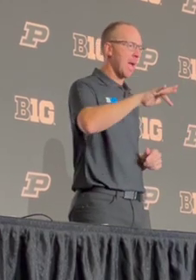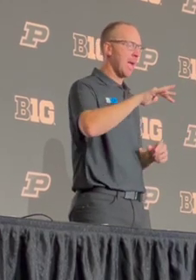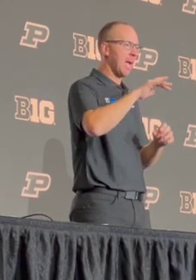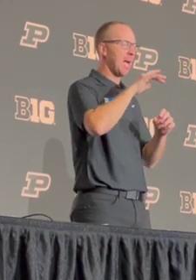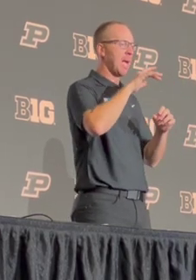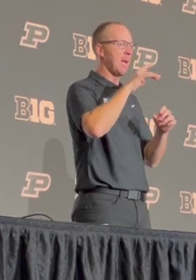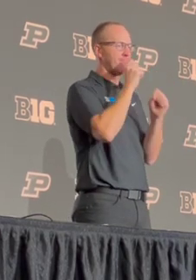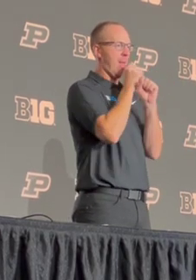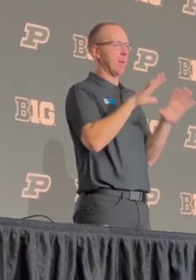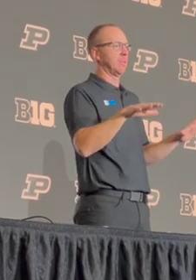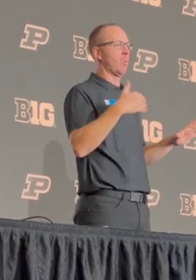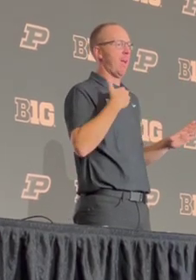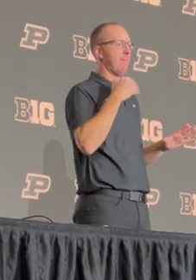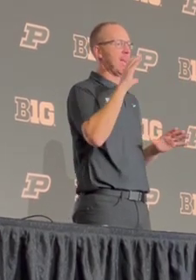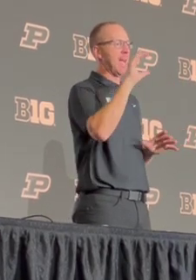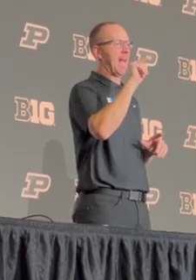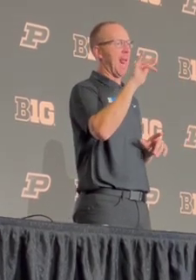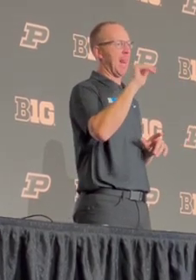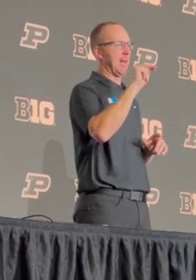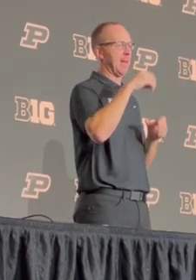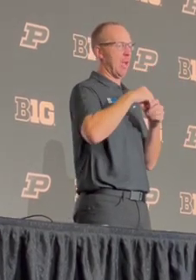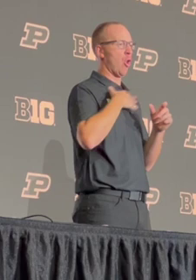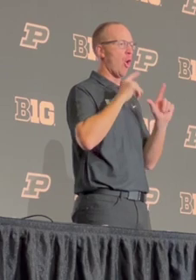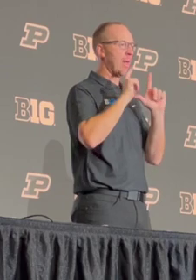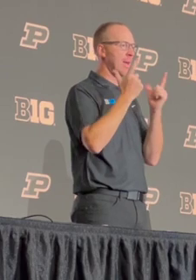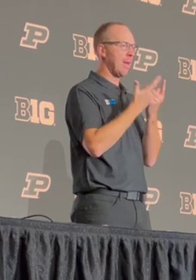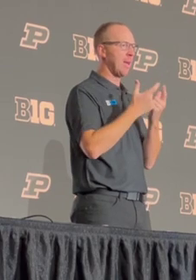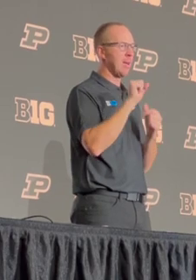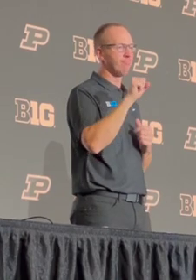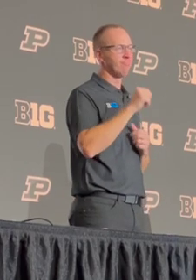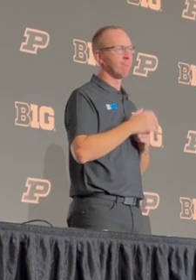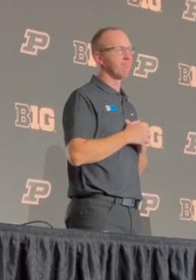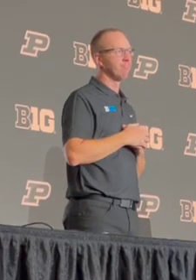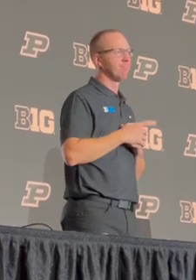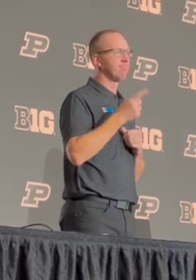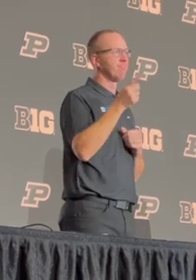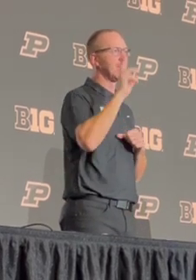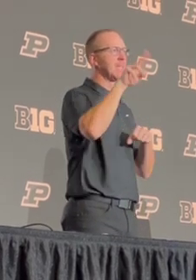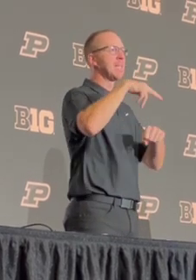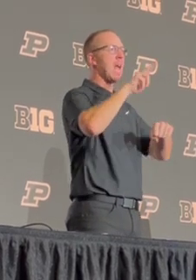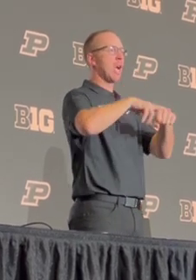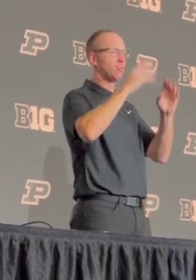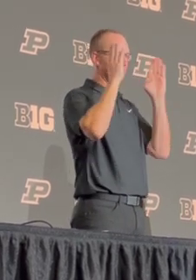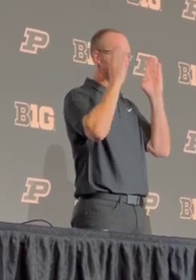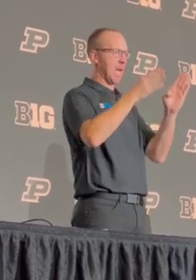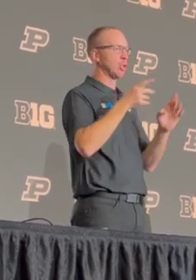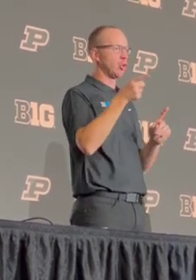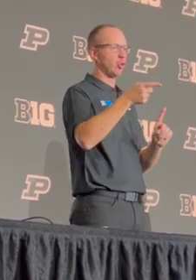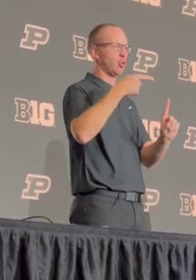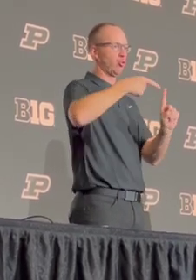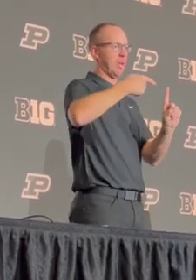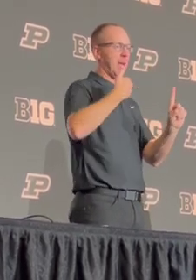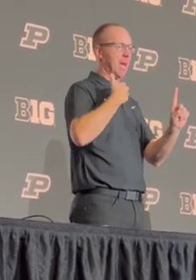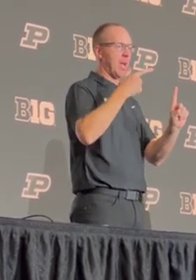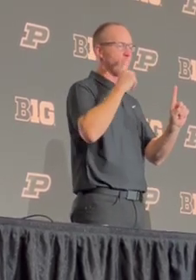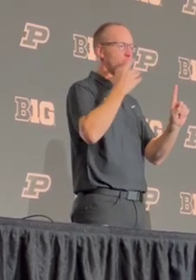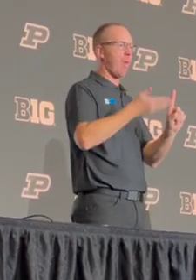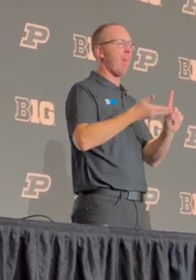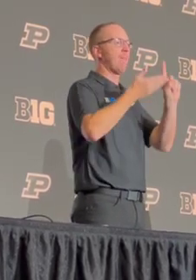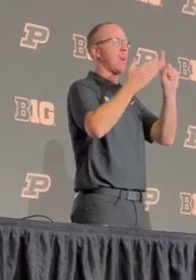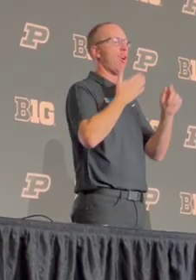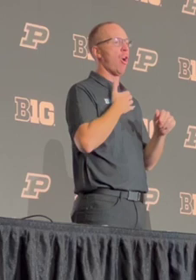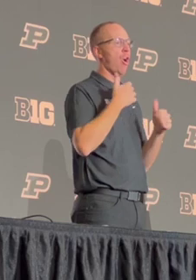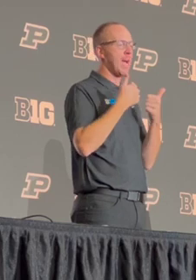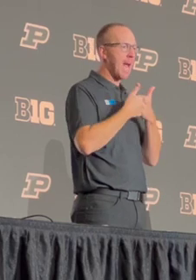blessed to have Caitlin in our league. The national attention she gets and what it does to elevate